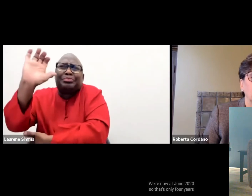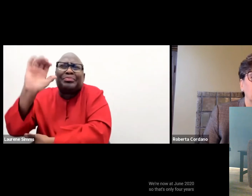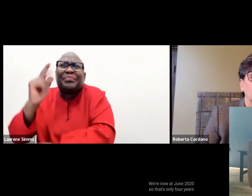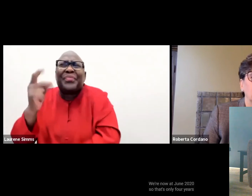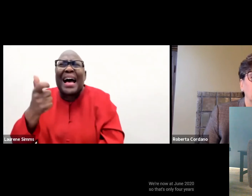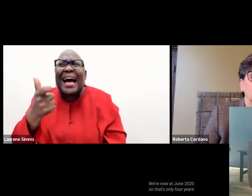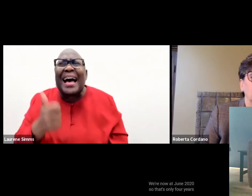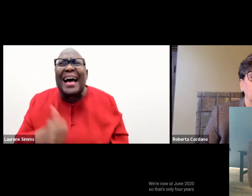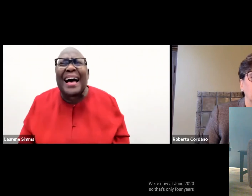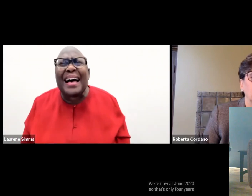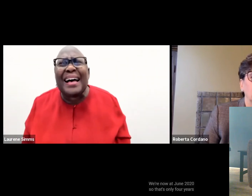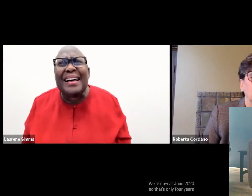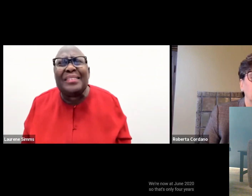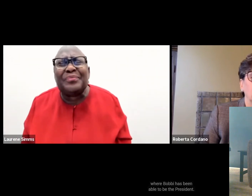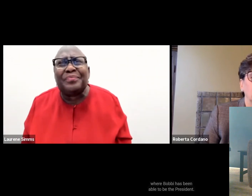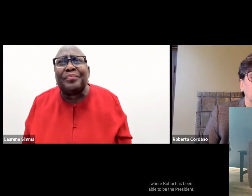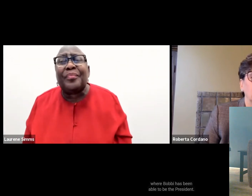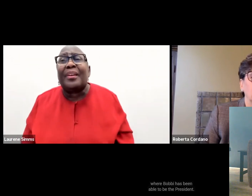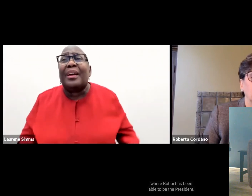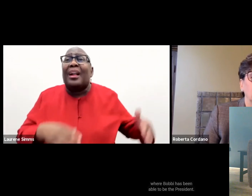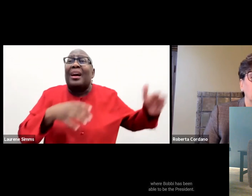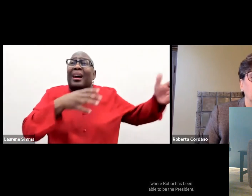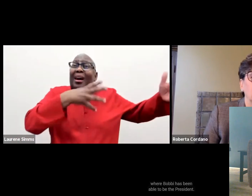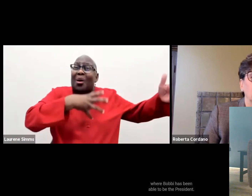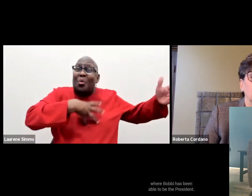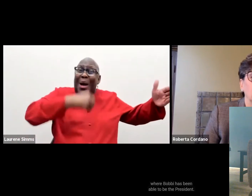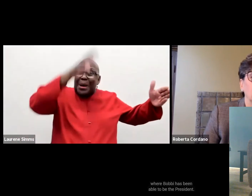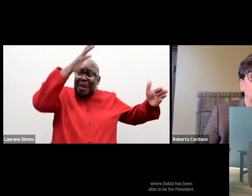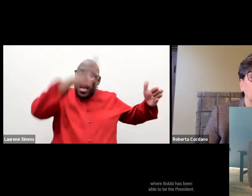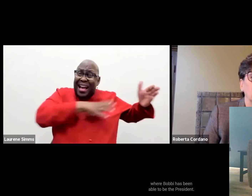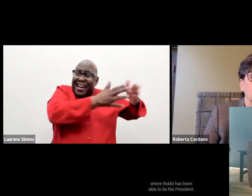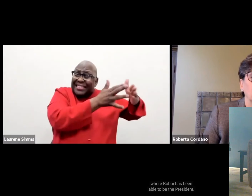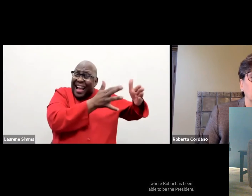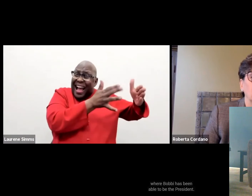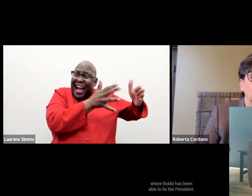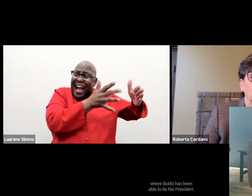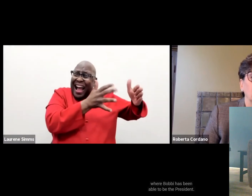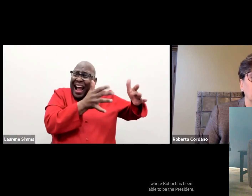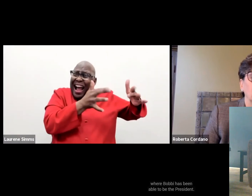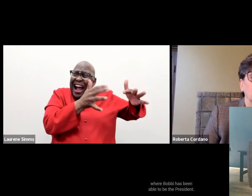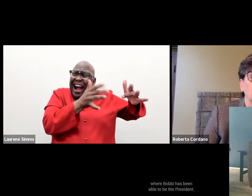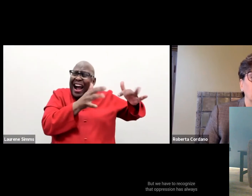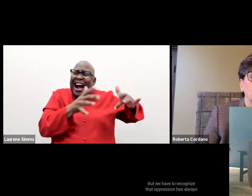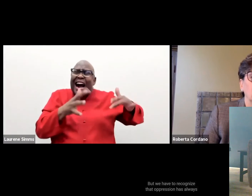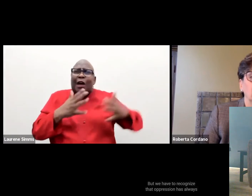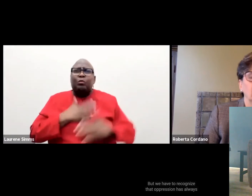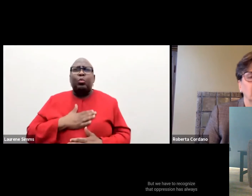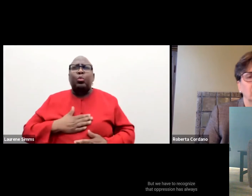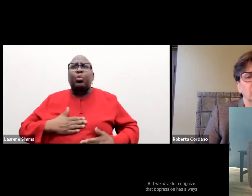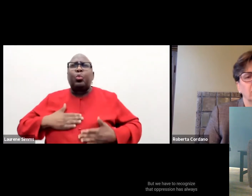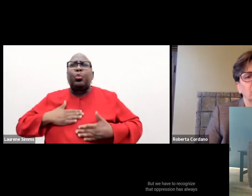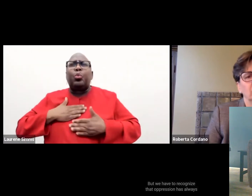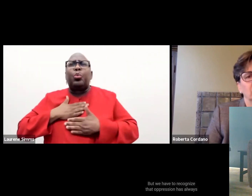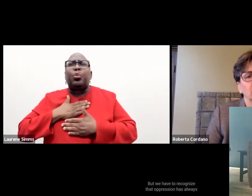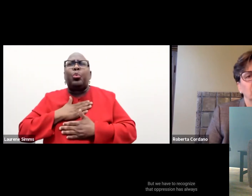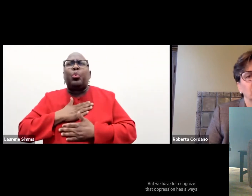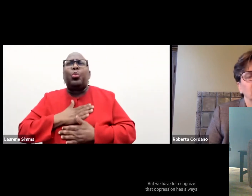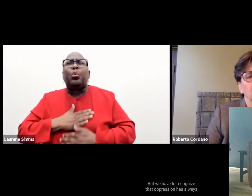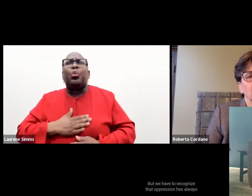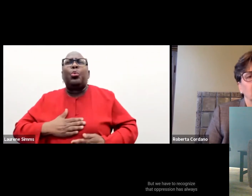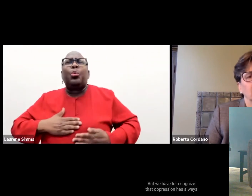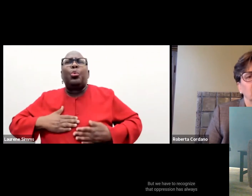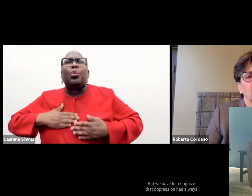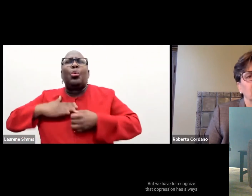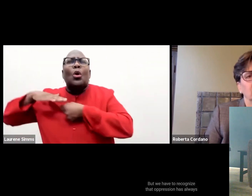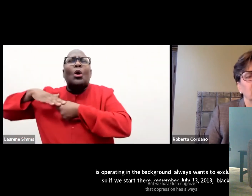presidency has begun. And now here we are, June 2020, and Bobby was able to be the president within that time. But we have to recognize that